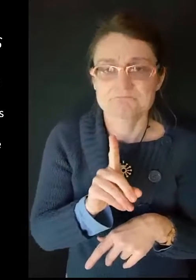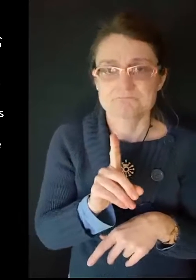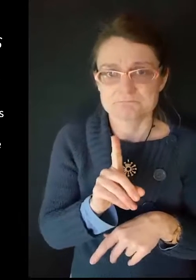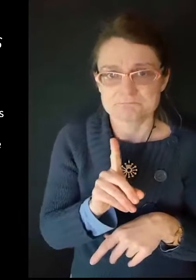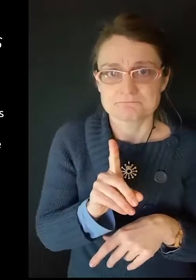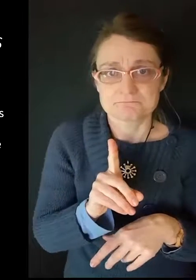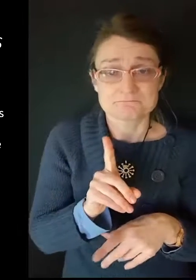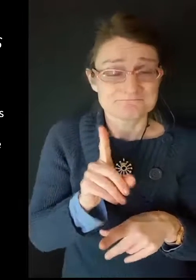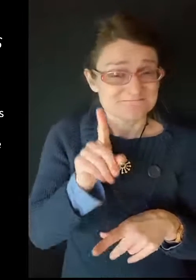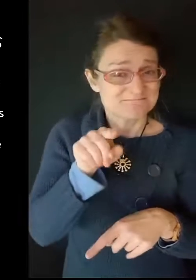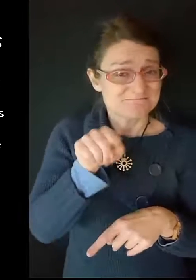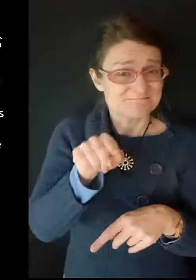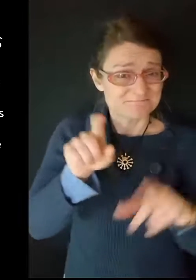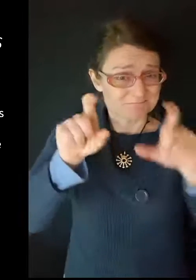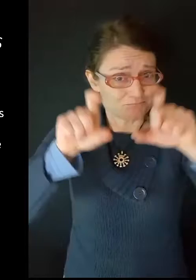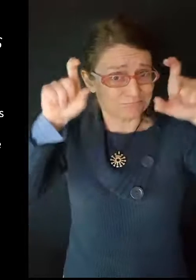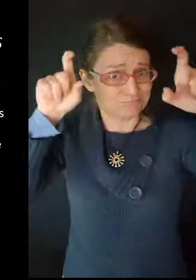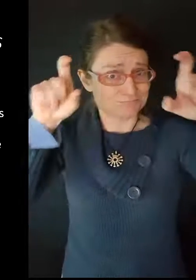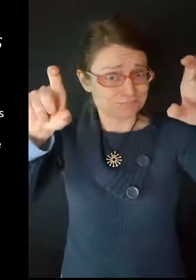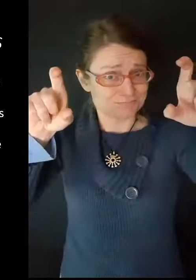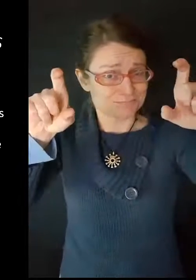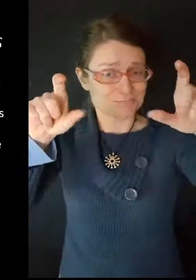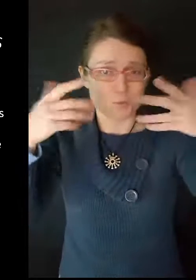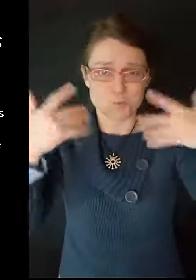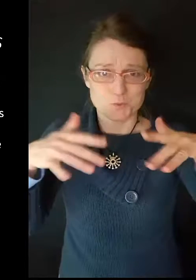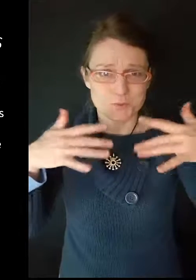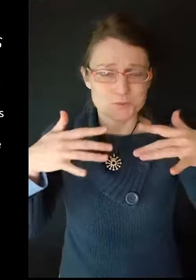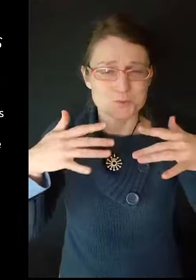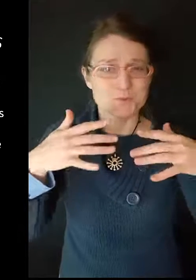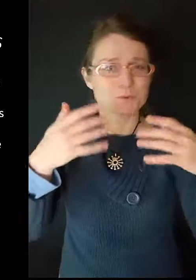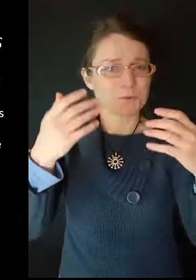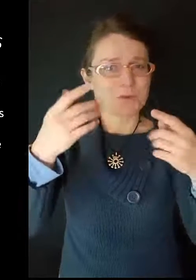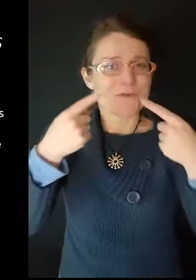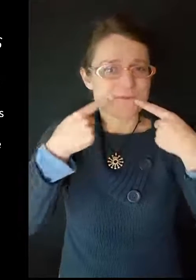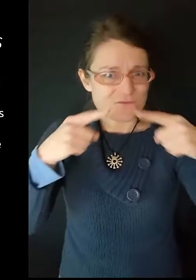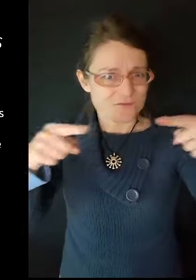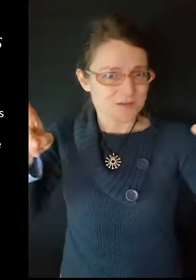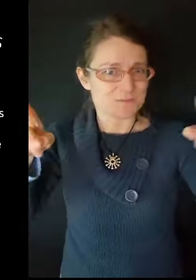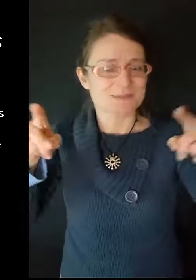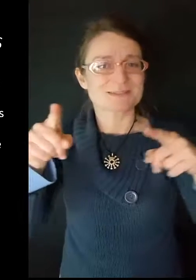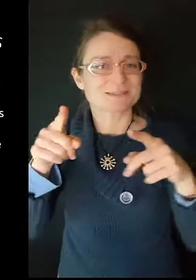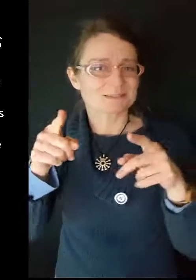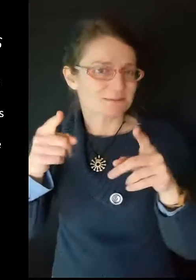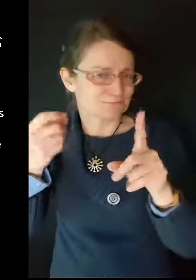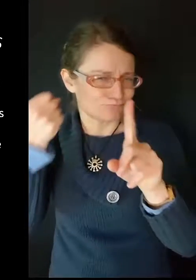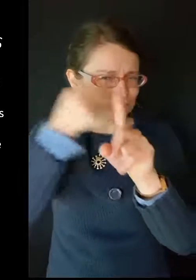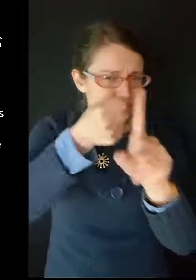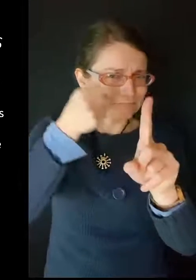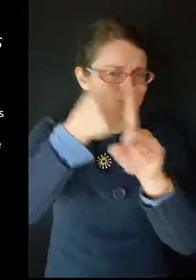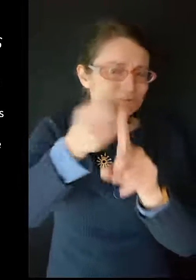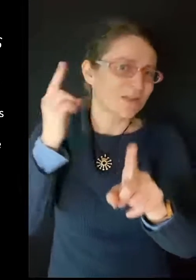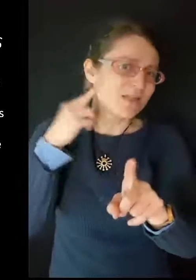on deafness, but not working with deaf people, and that not being a good thing. So it's a